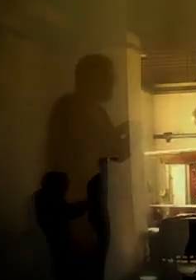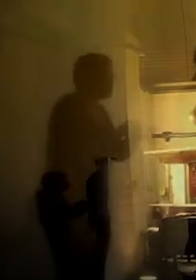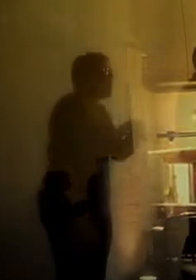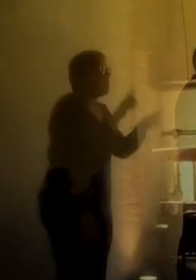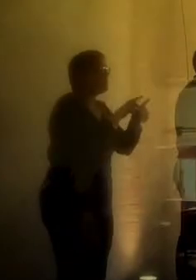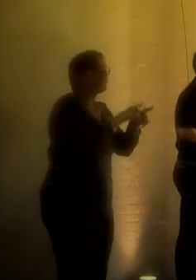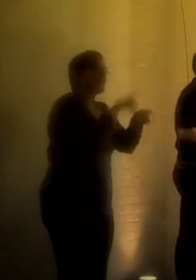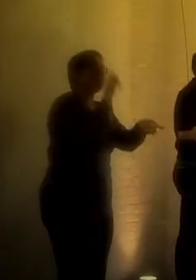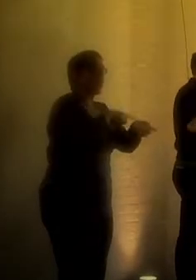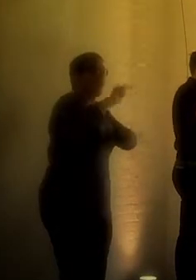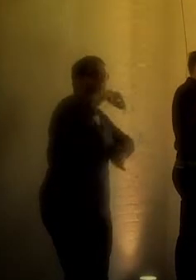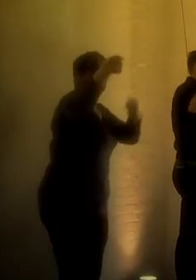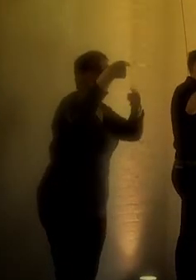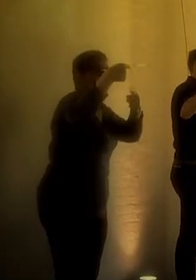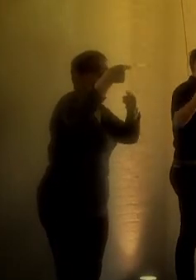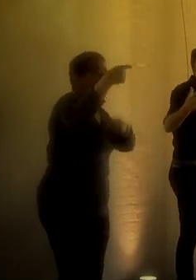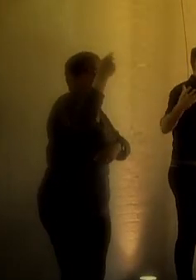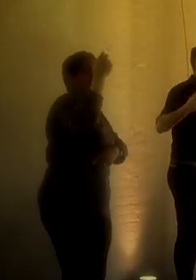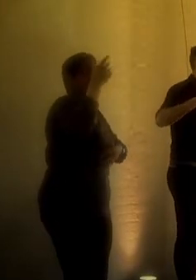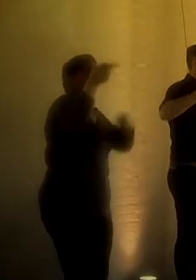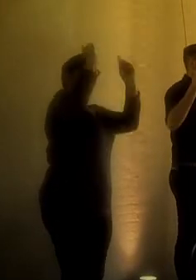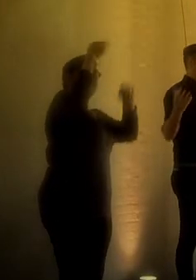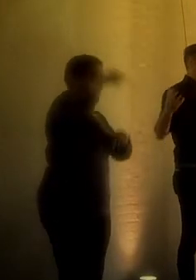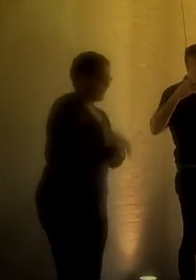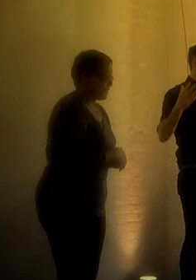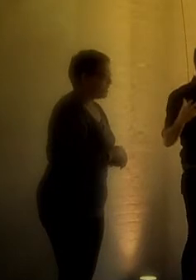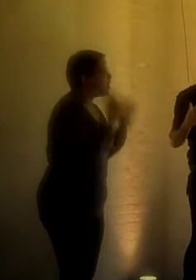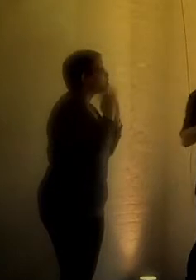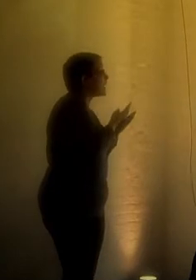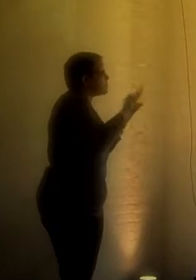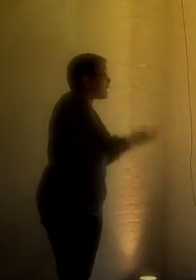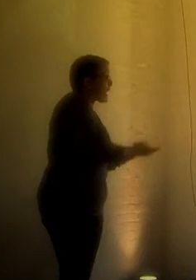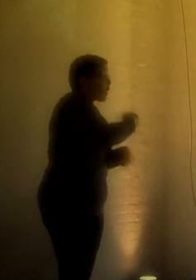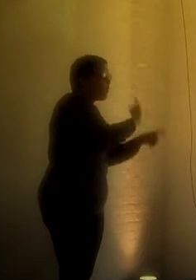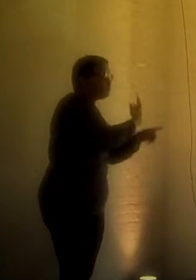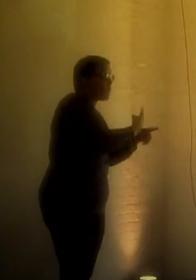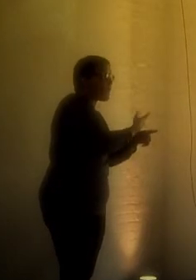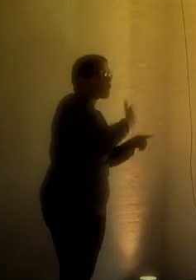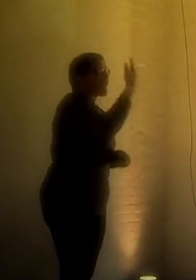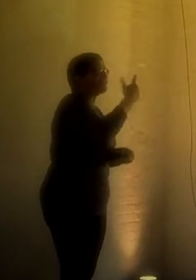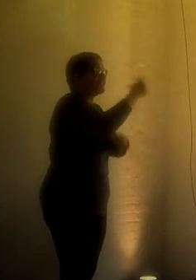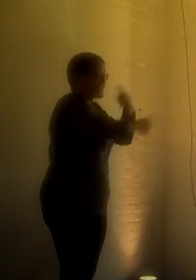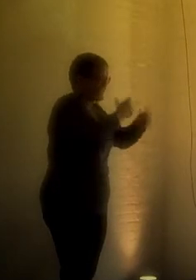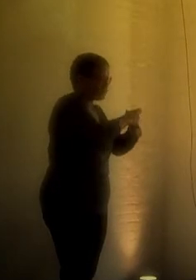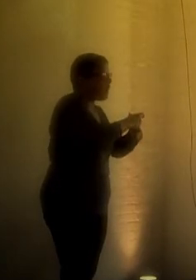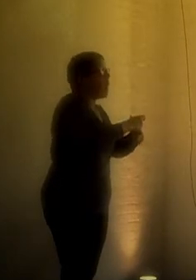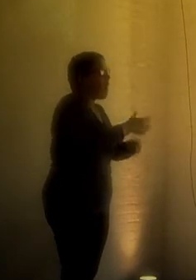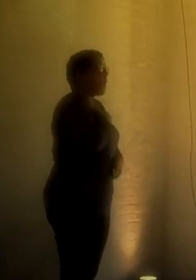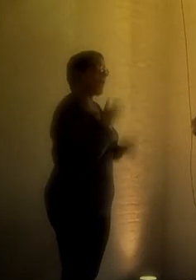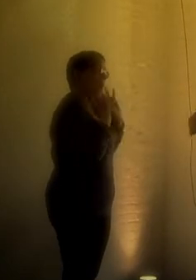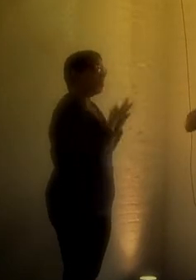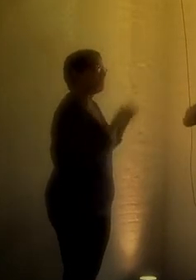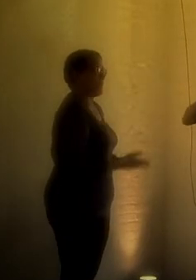did it. That's not who we introduce as Shakespeare these days. Shakespeare that we talk about since the 18th century when we decided we kind of liked him